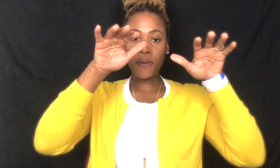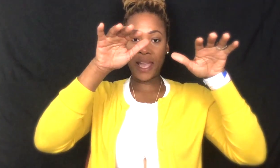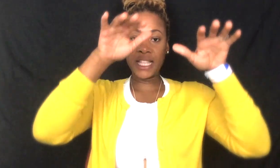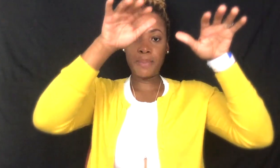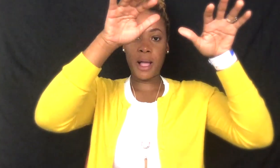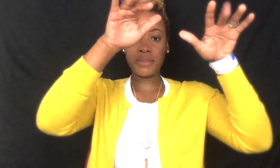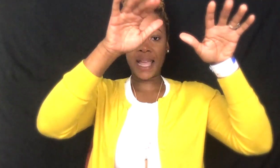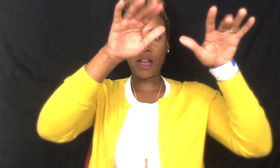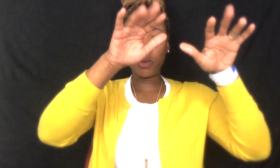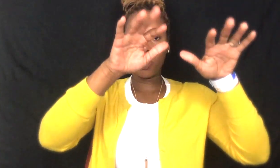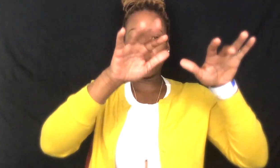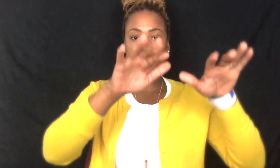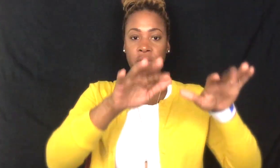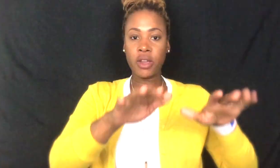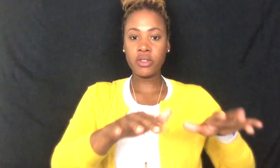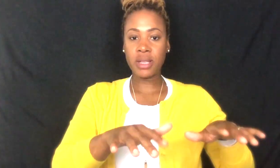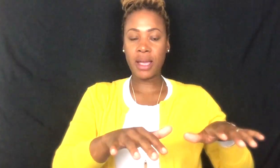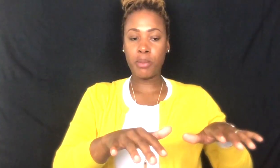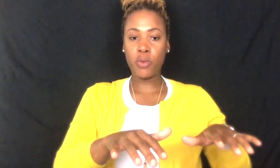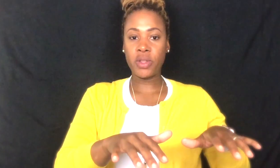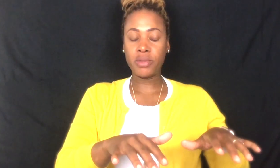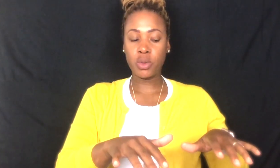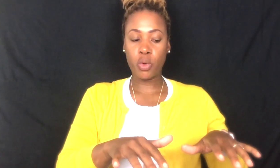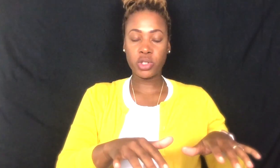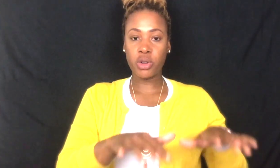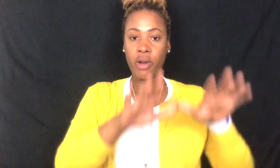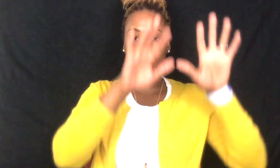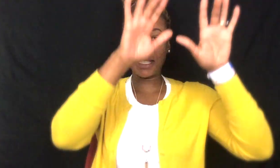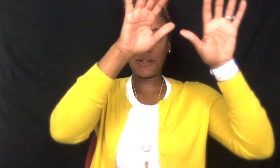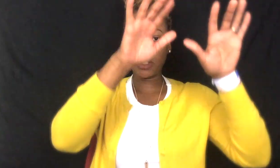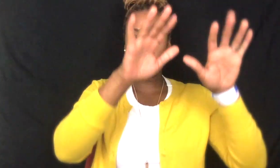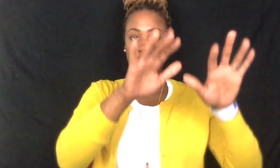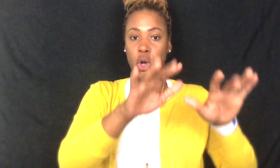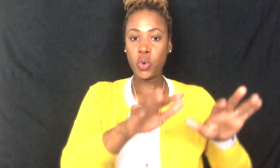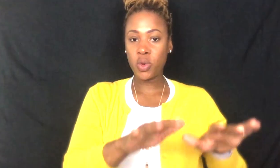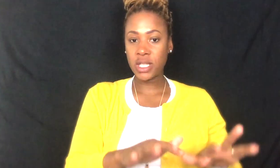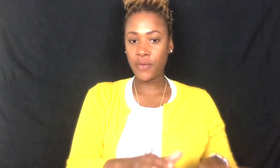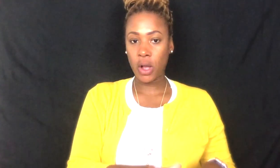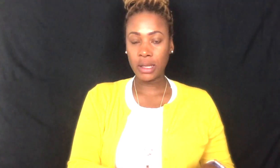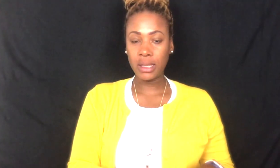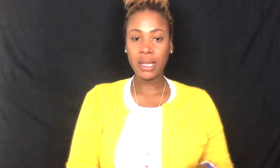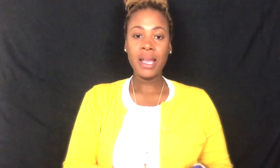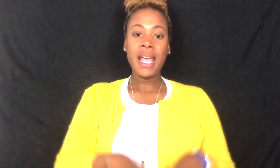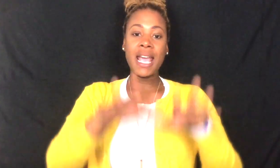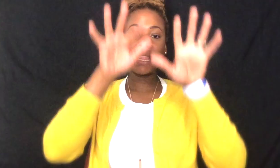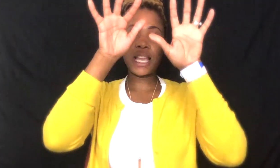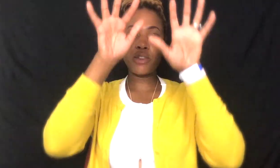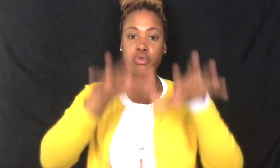hands palm down and wiggle your fingers and move them towards the ground as if snow is falling. And then